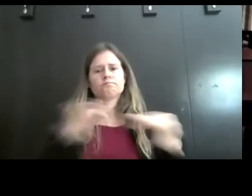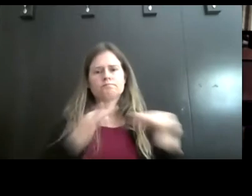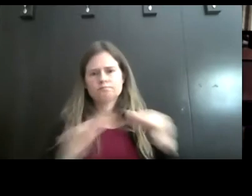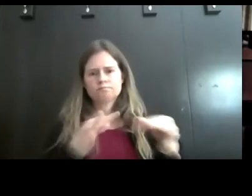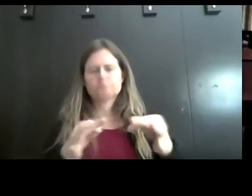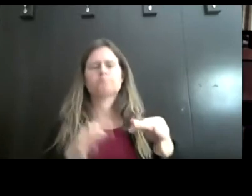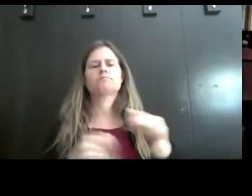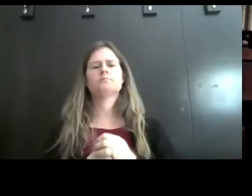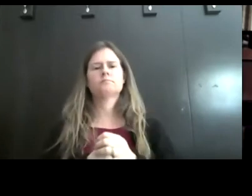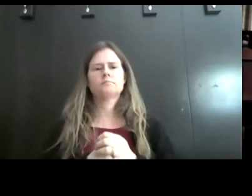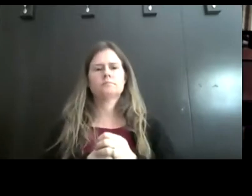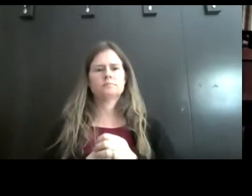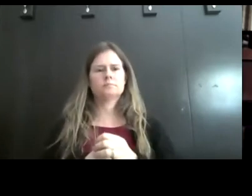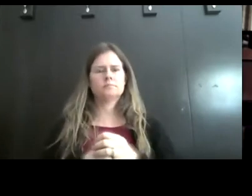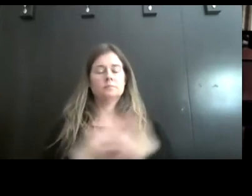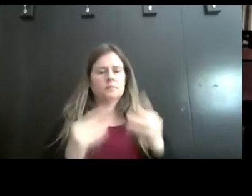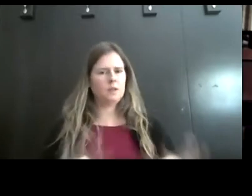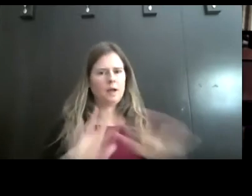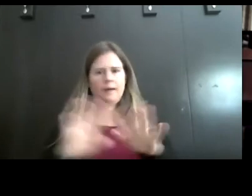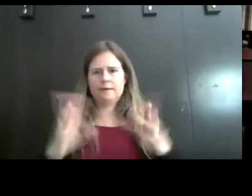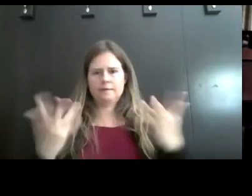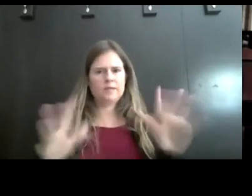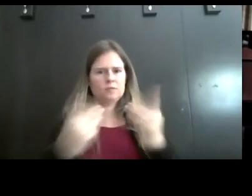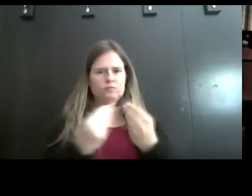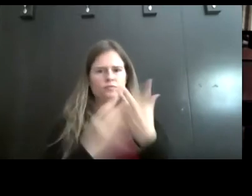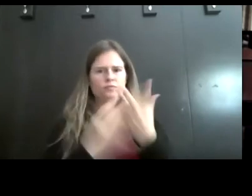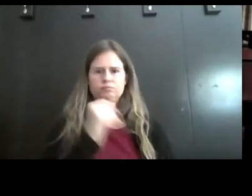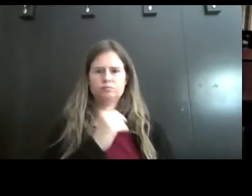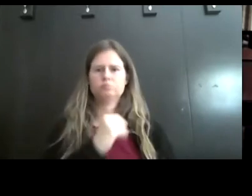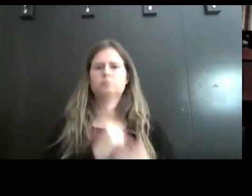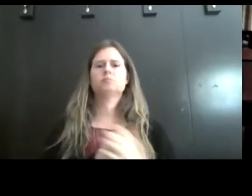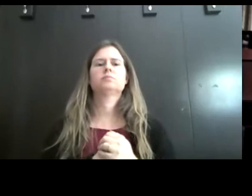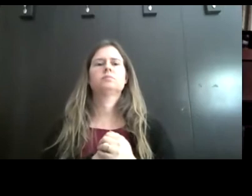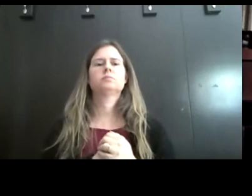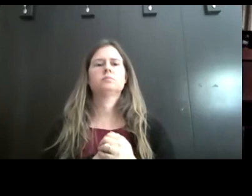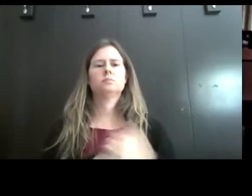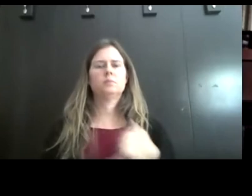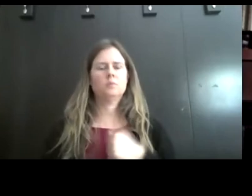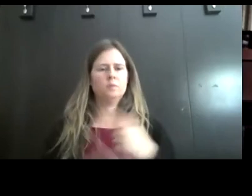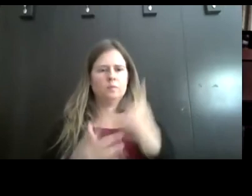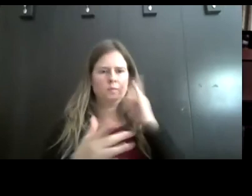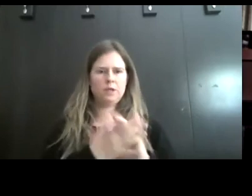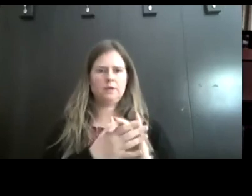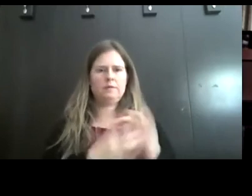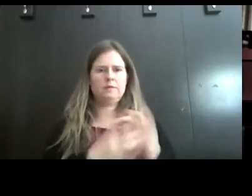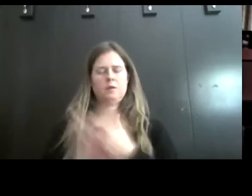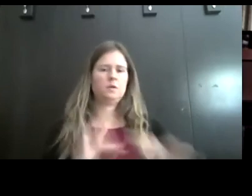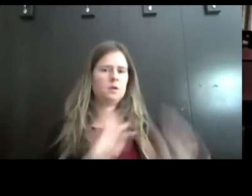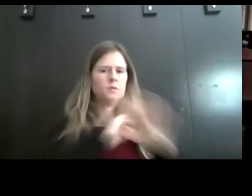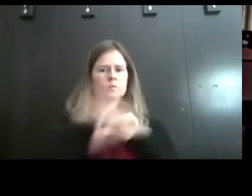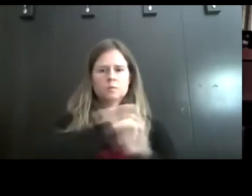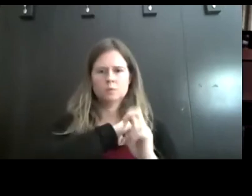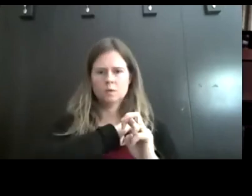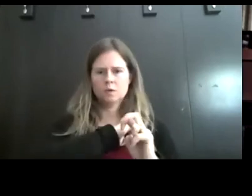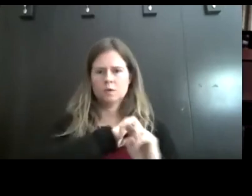because we've lost our land. So our land was taken away from us. We believe our land was stolen from us. We never